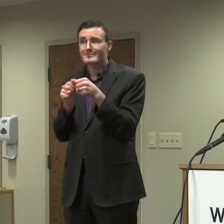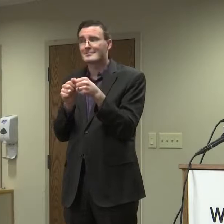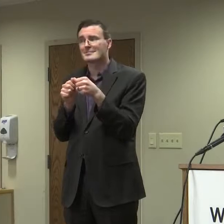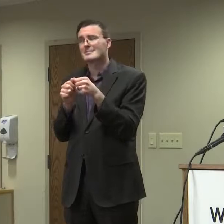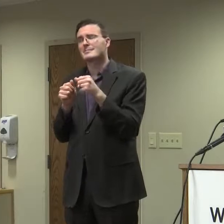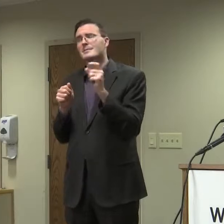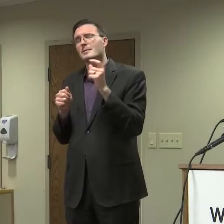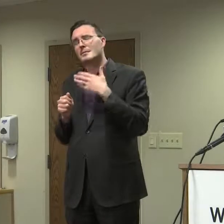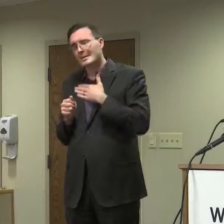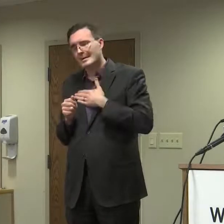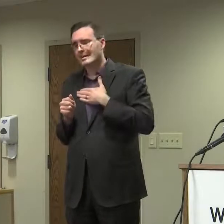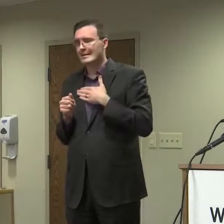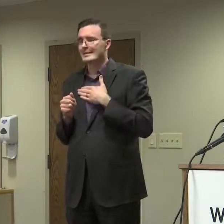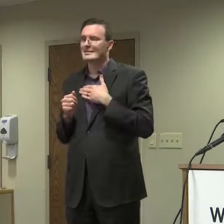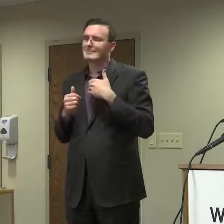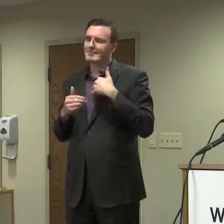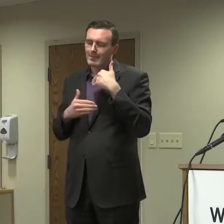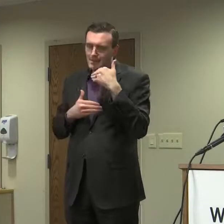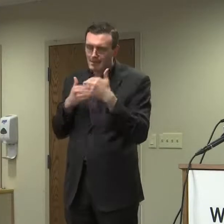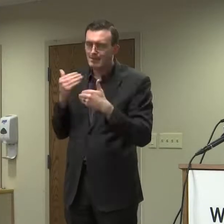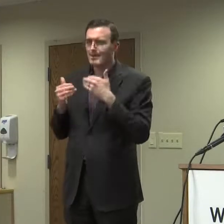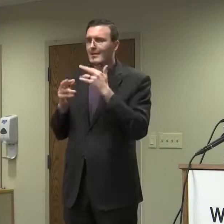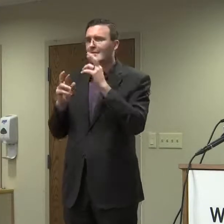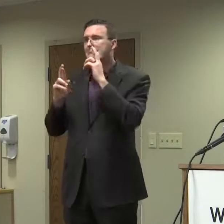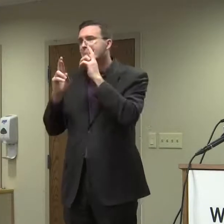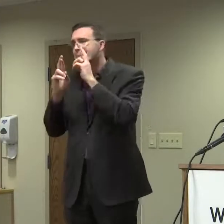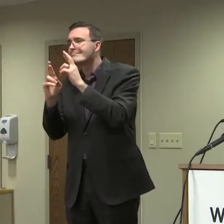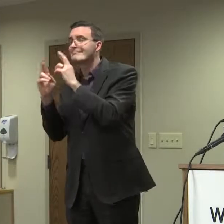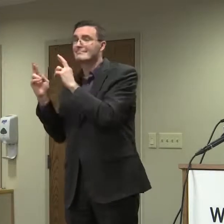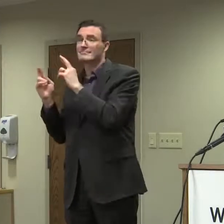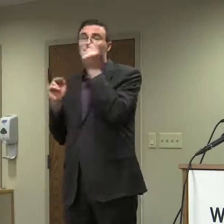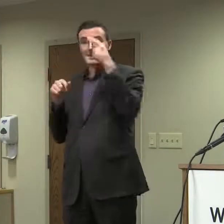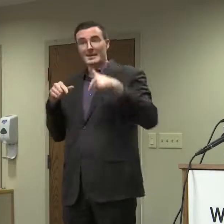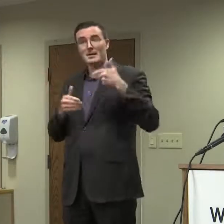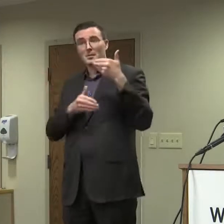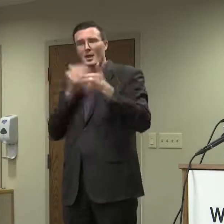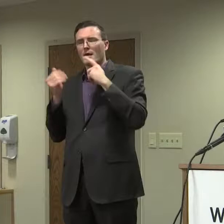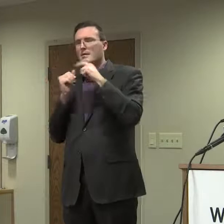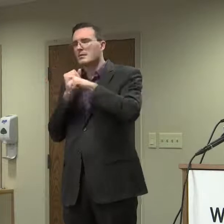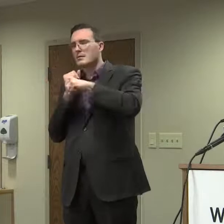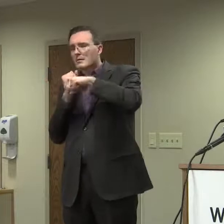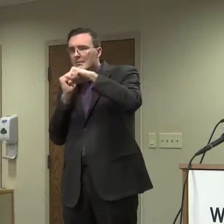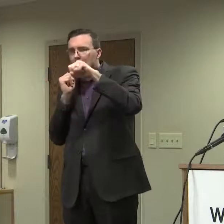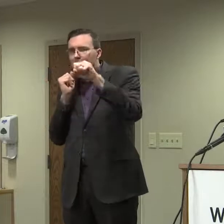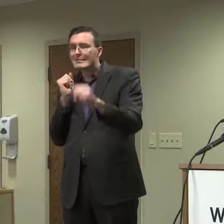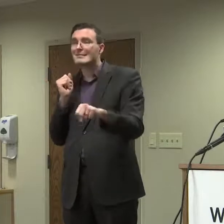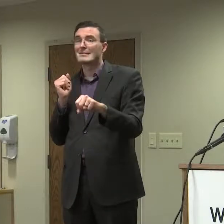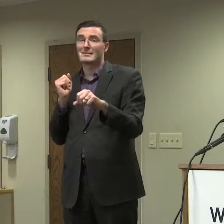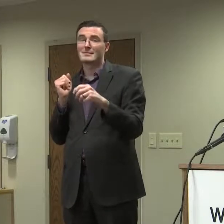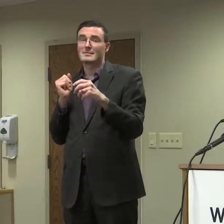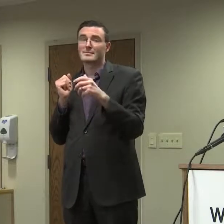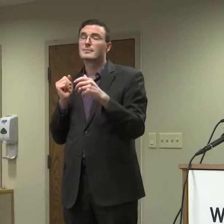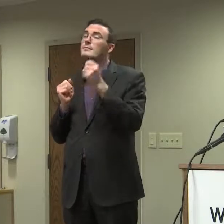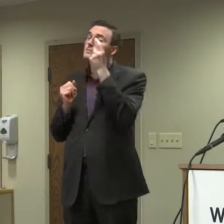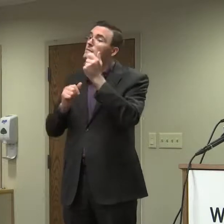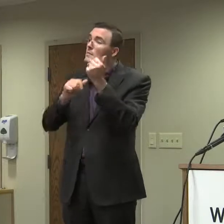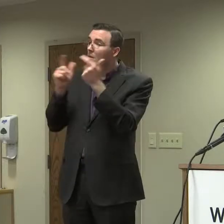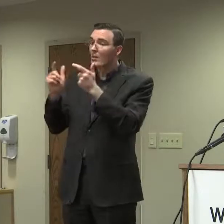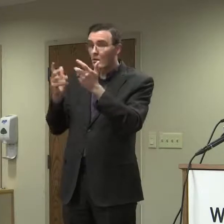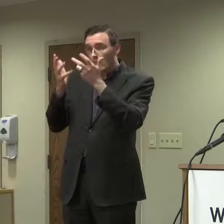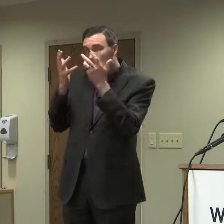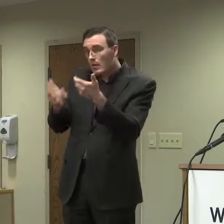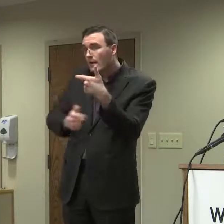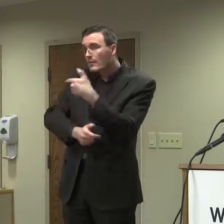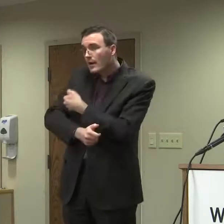and respectful to each other, to understand that this is a long process that we are working toward, but everyone who wants to be vaccinated will